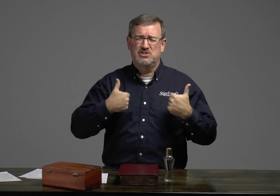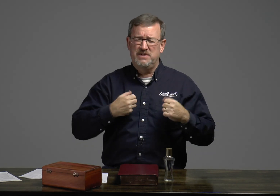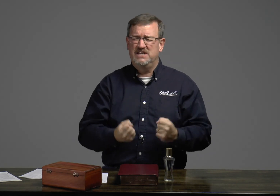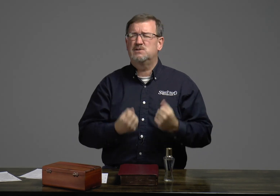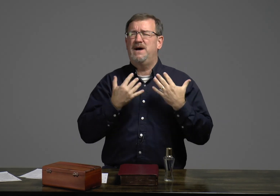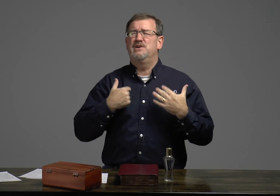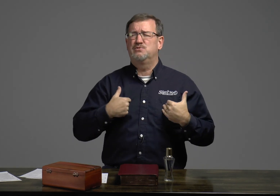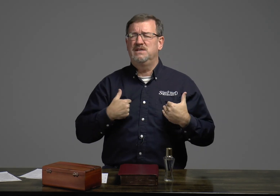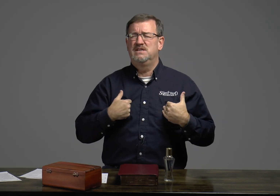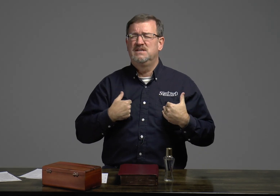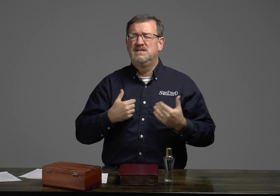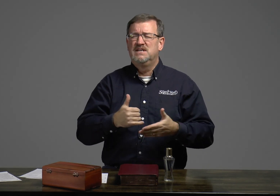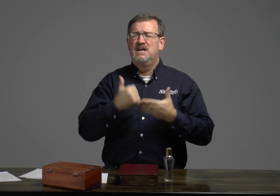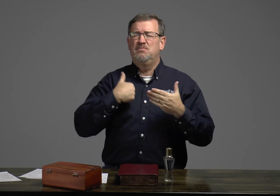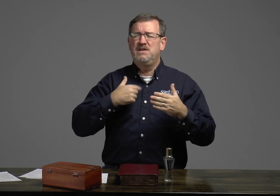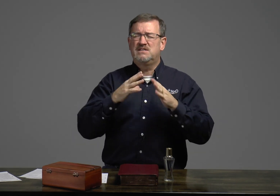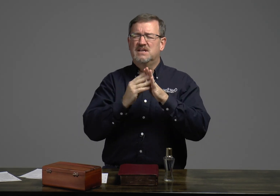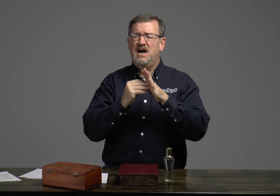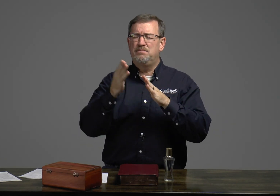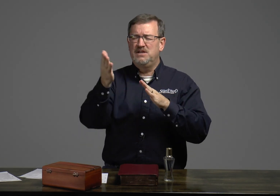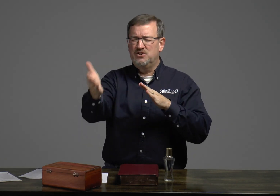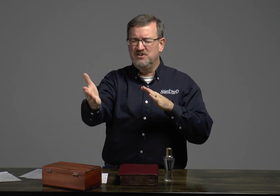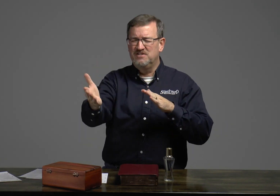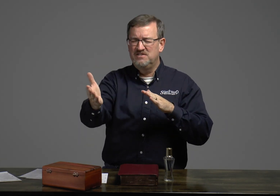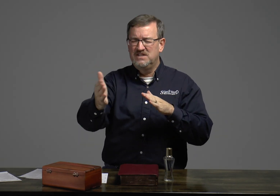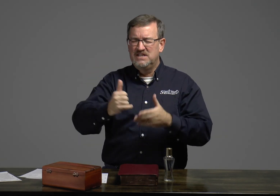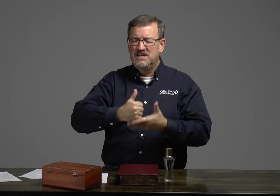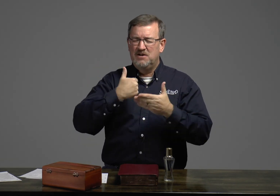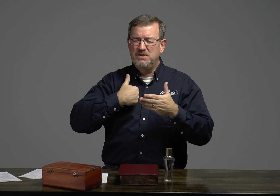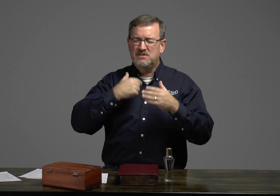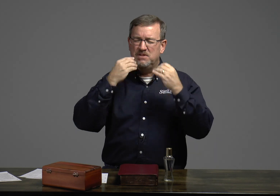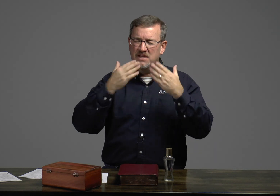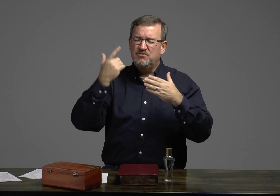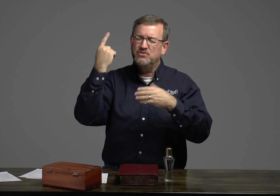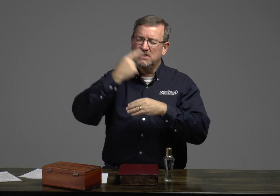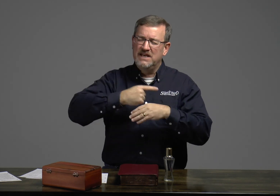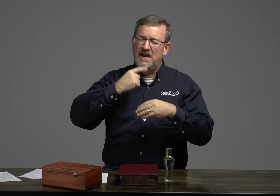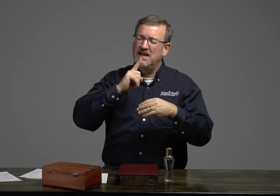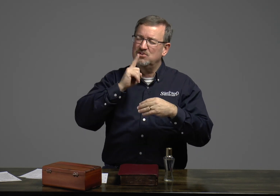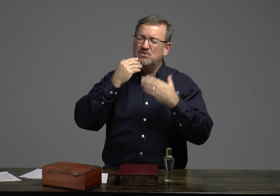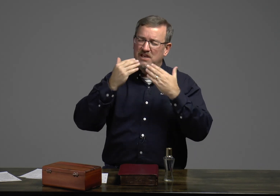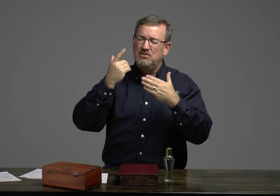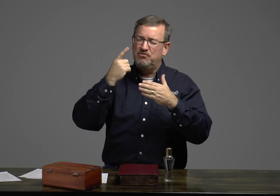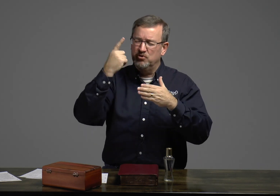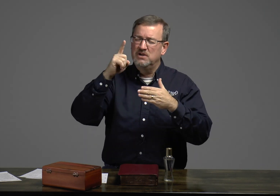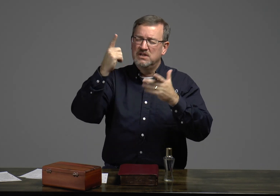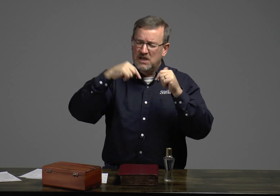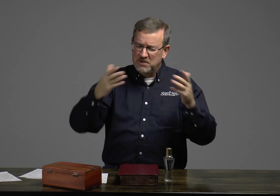me, inspires me. Help me to copy her. Help me to be thankful today. I do thank you for coming